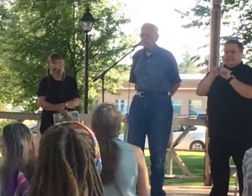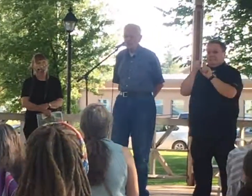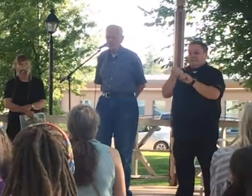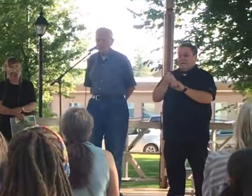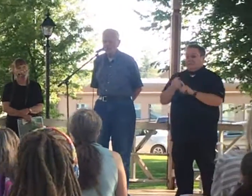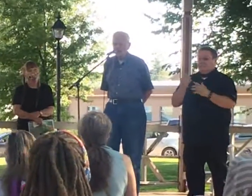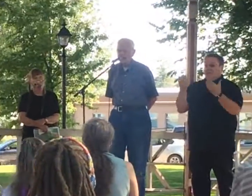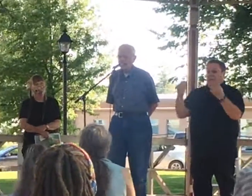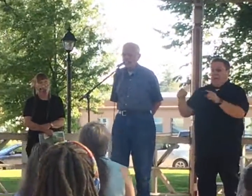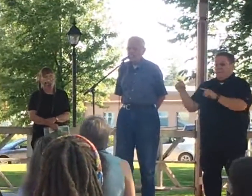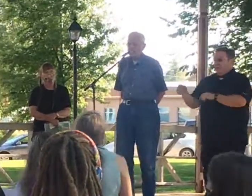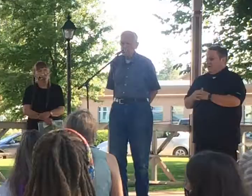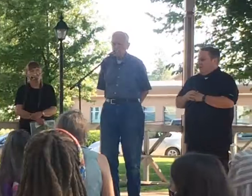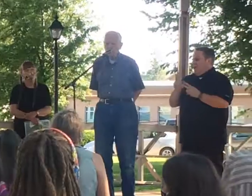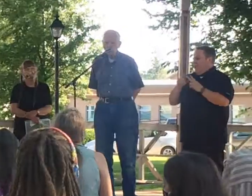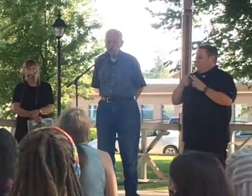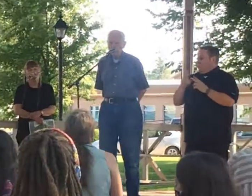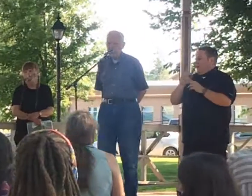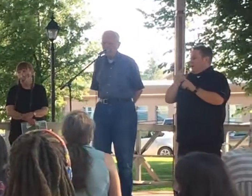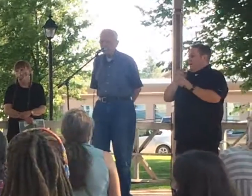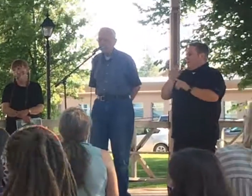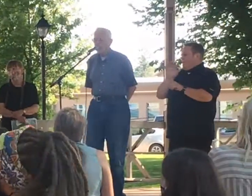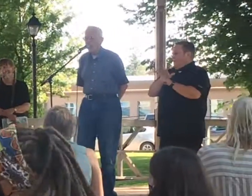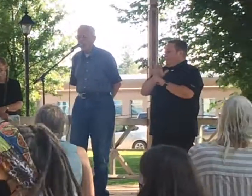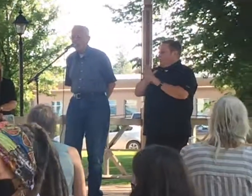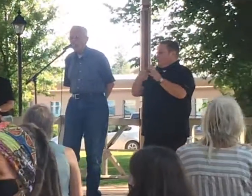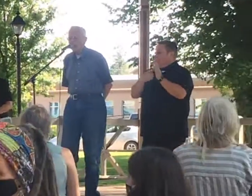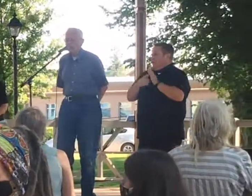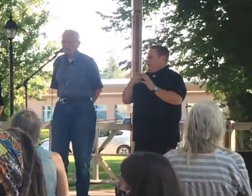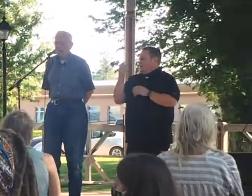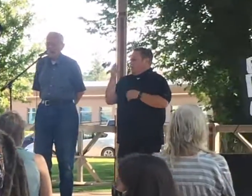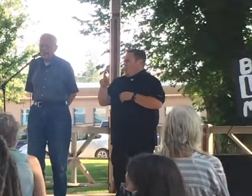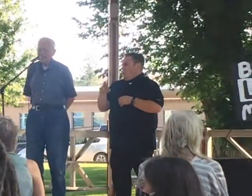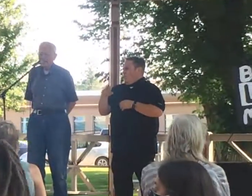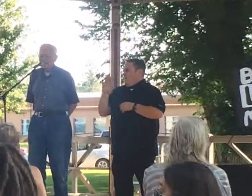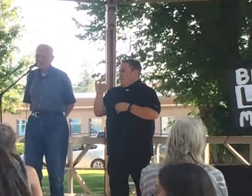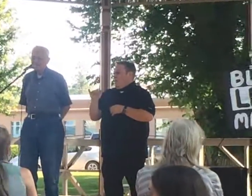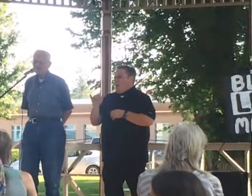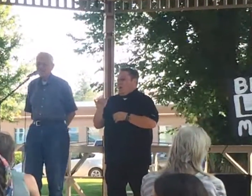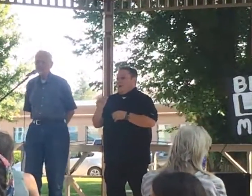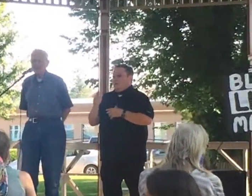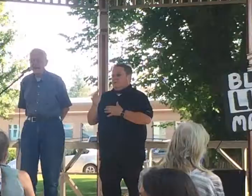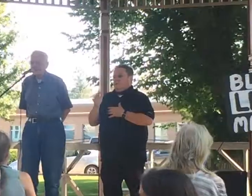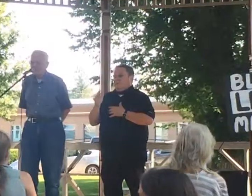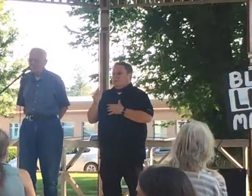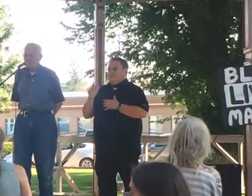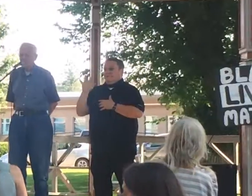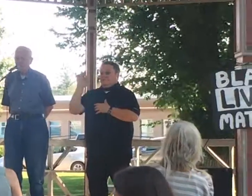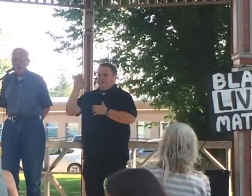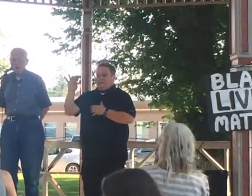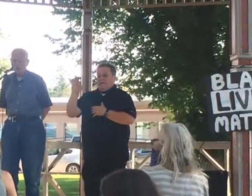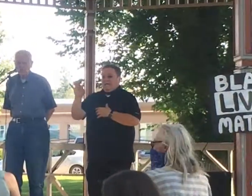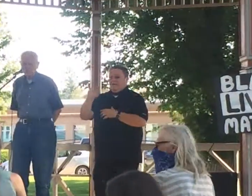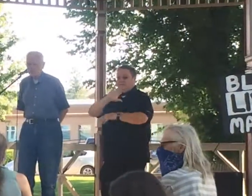society result, either by popular demand or by the dictates